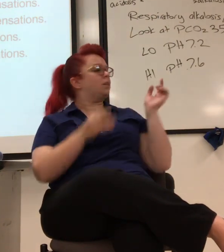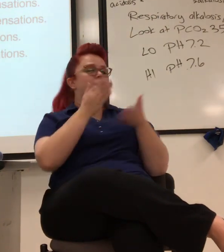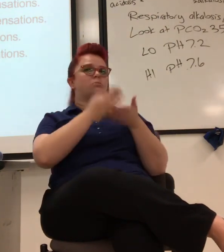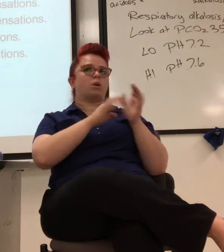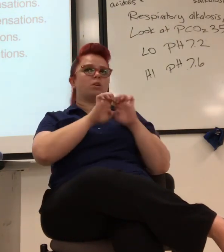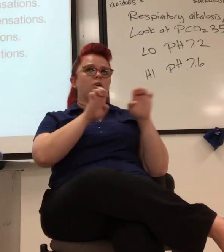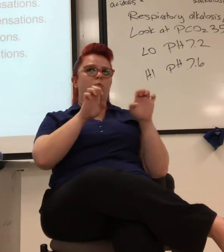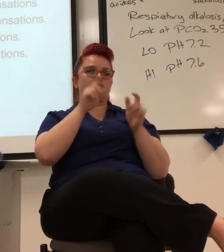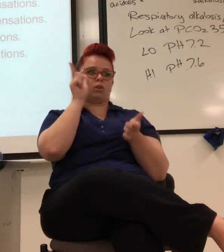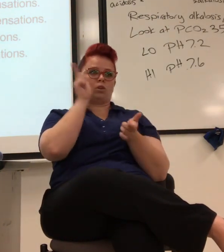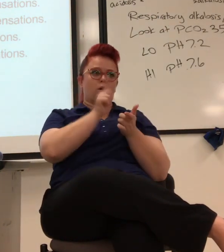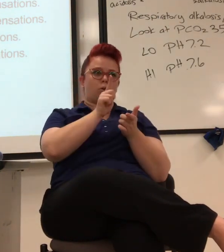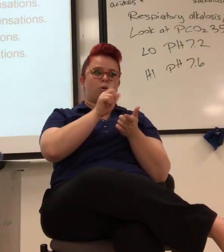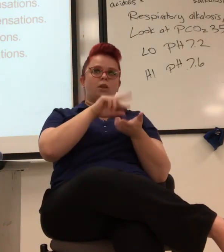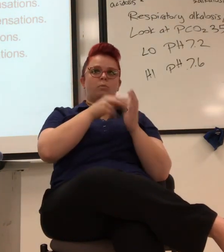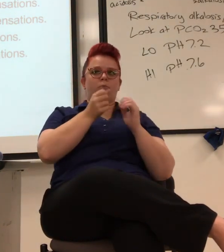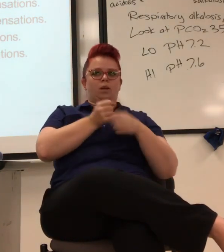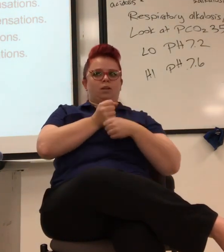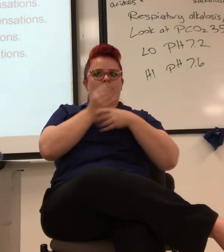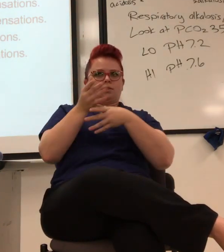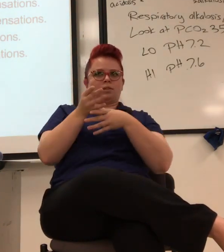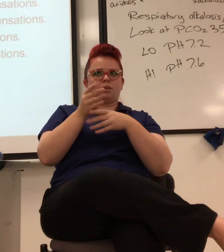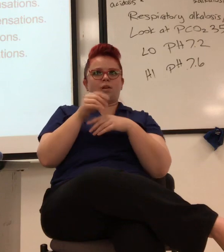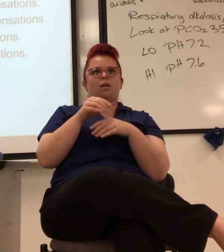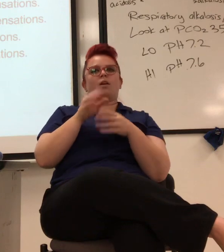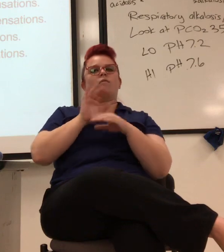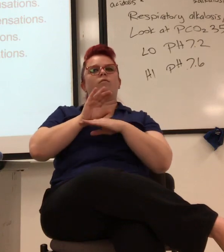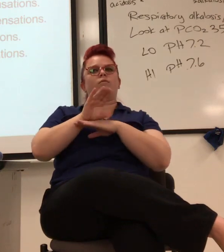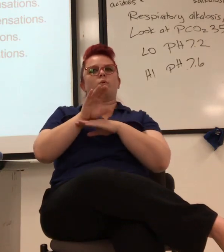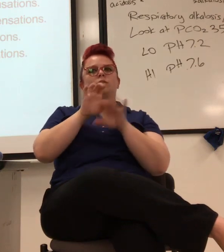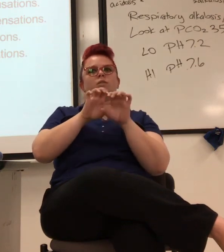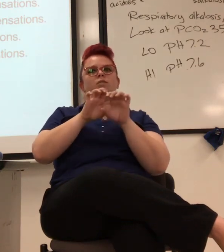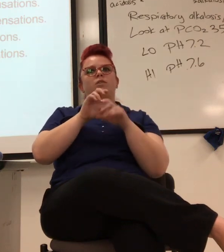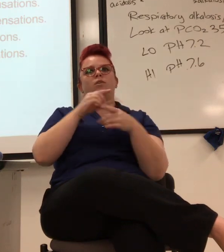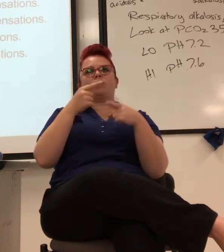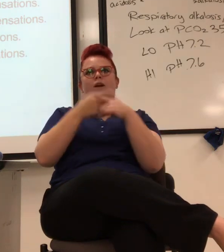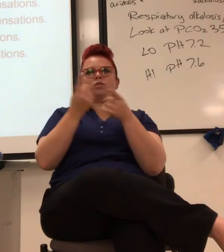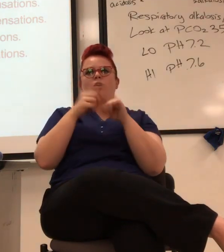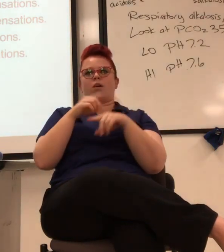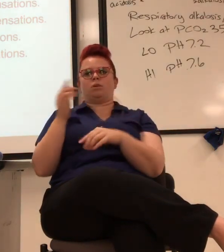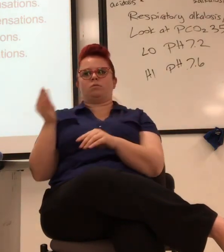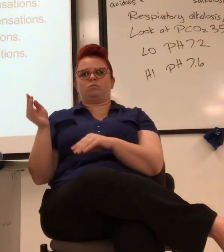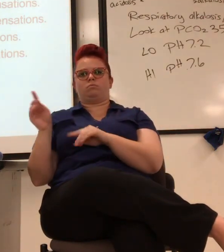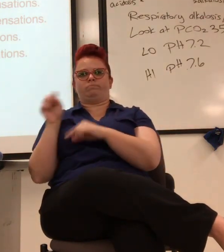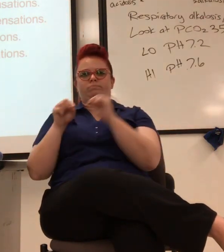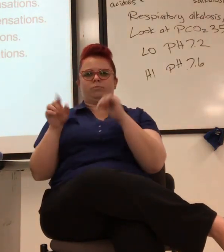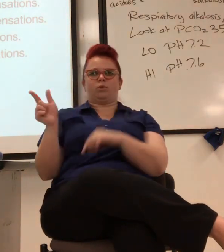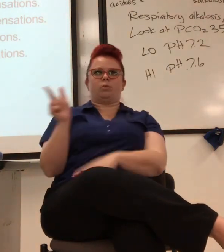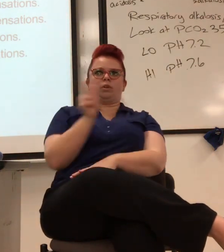Okay, is that value high or low for PCO2? It's low.